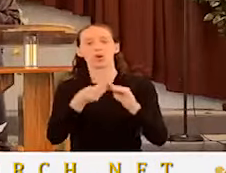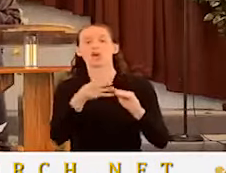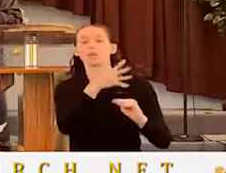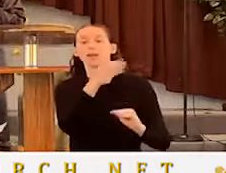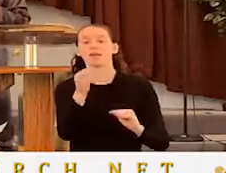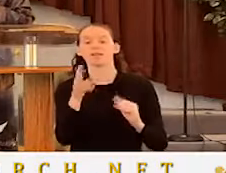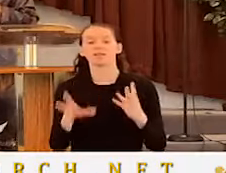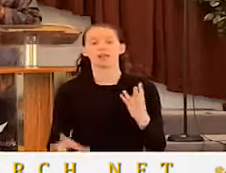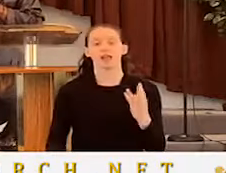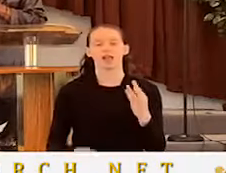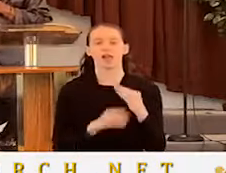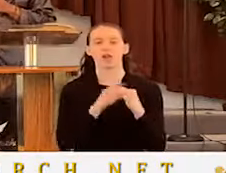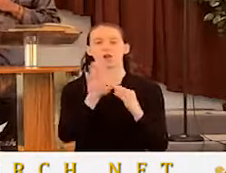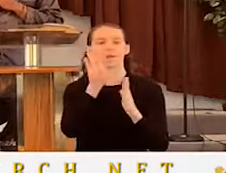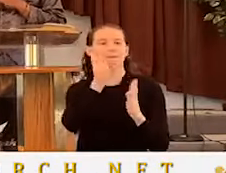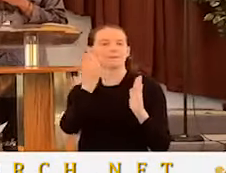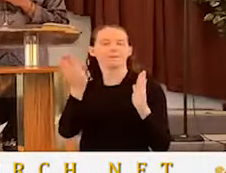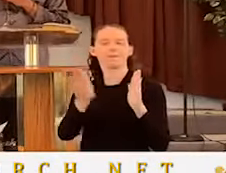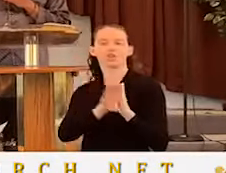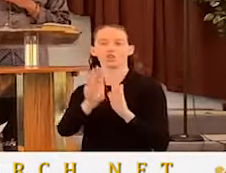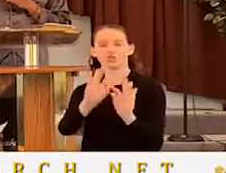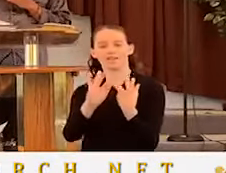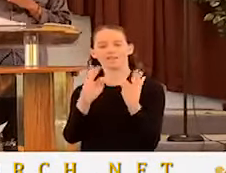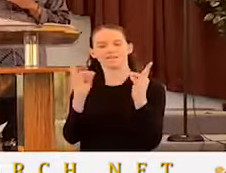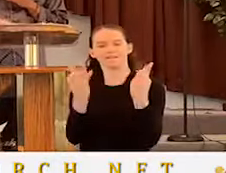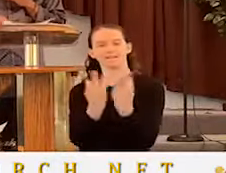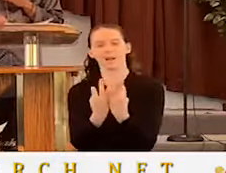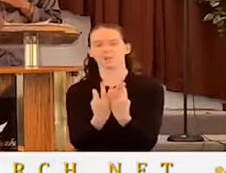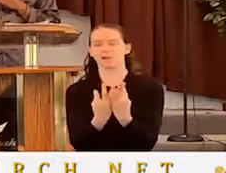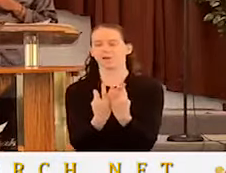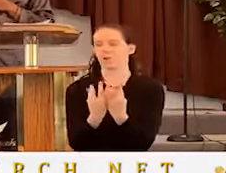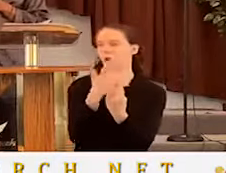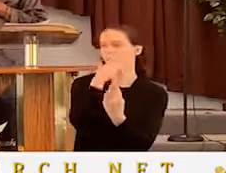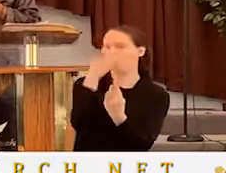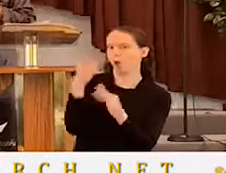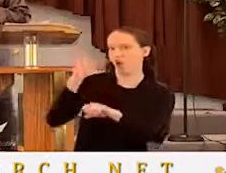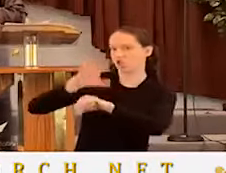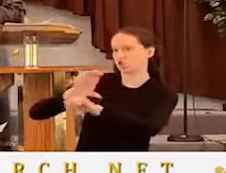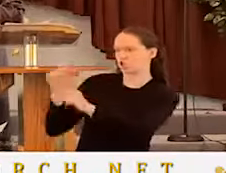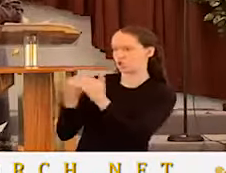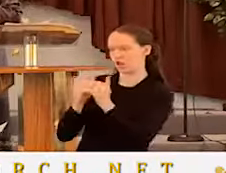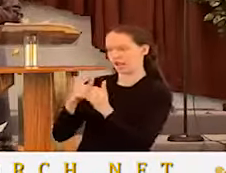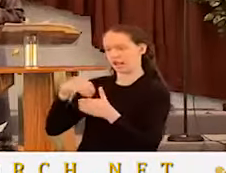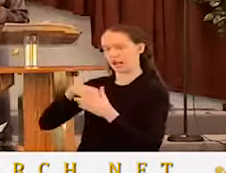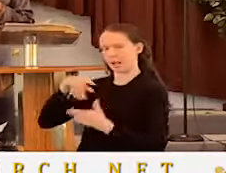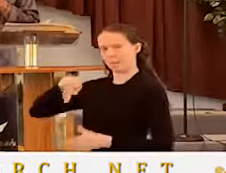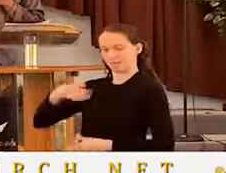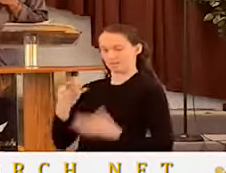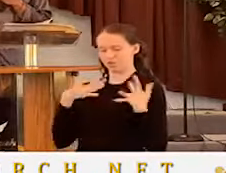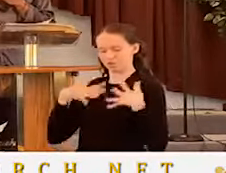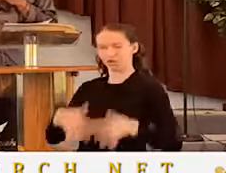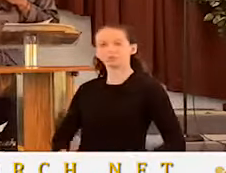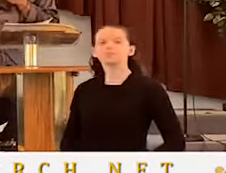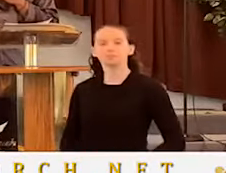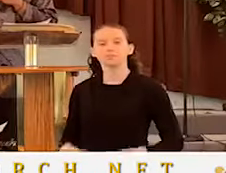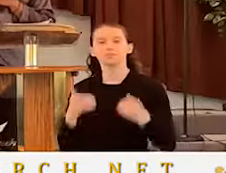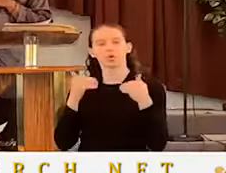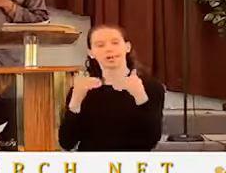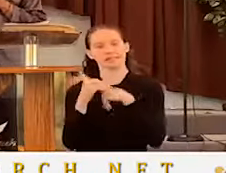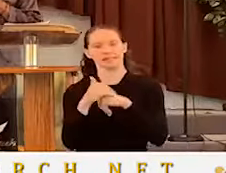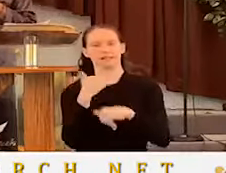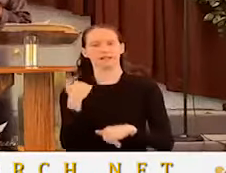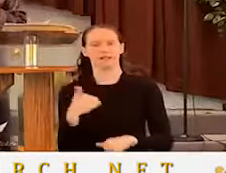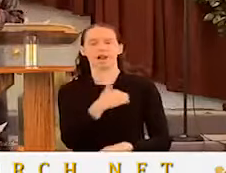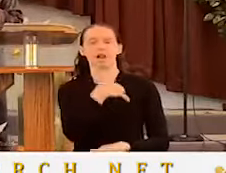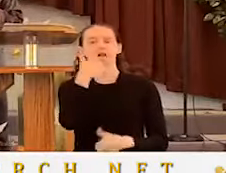put your picture, family picture, of you and your family watching. I want you to put it there,